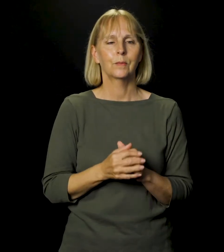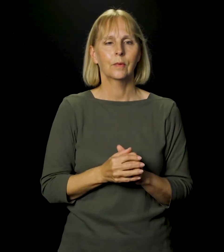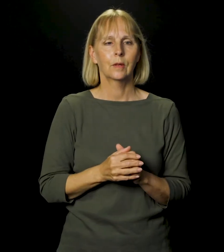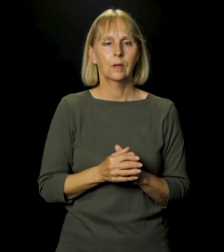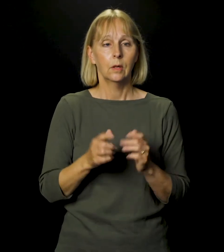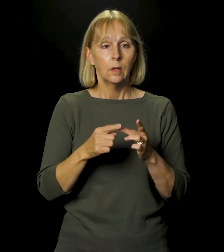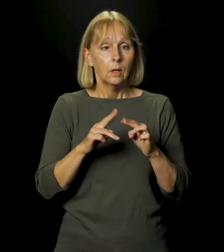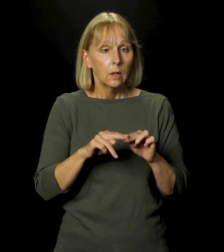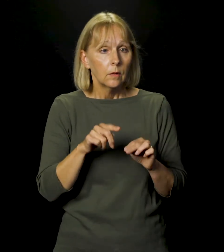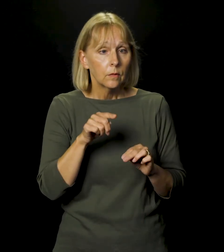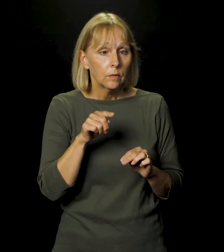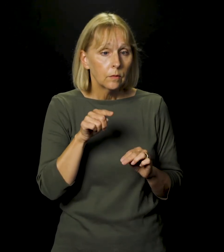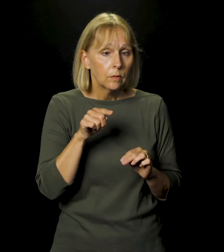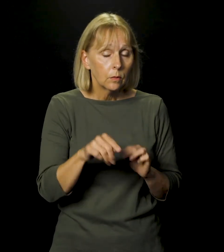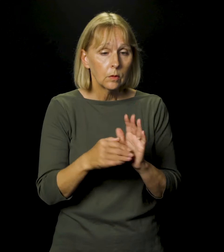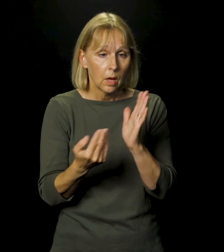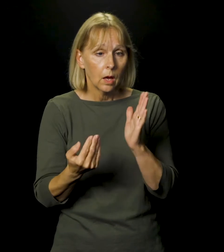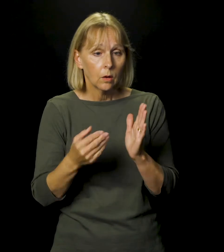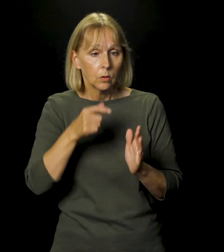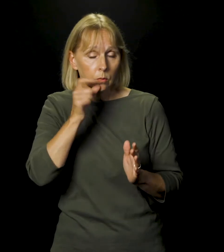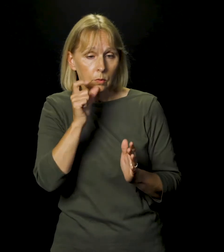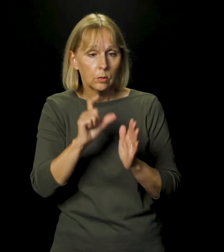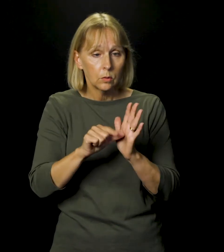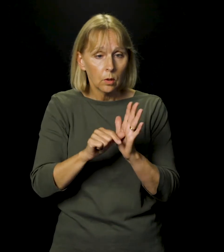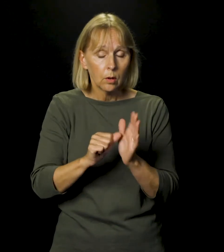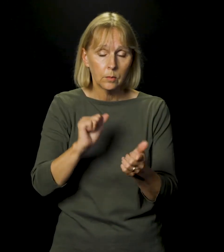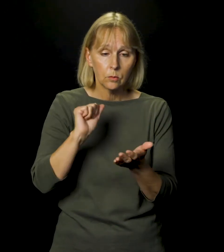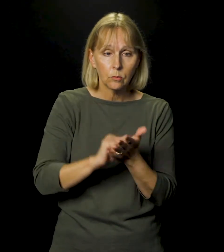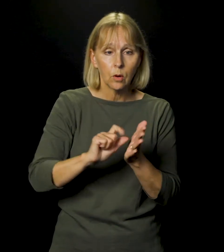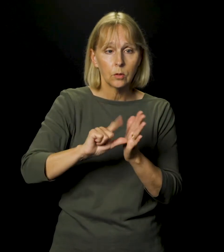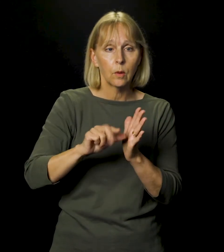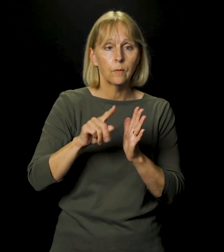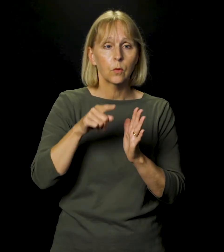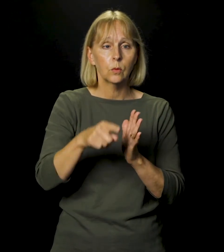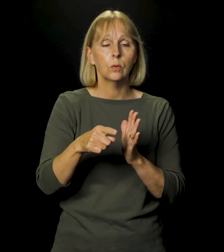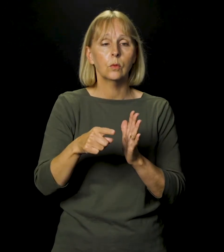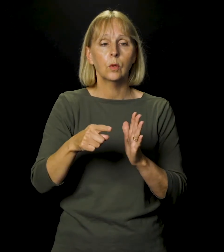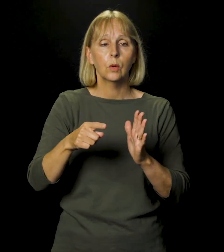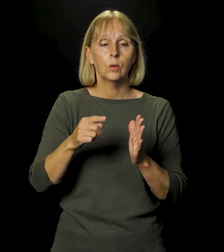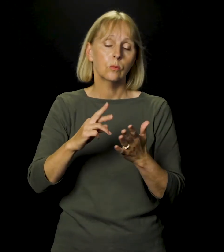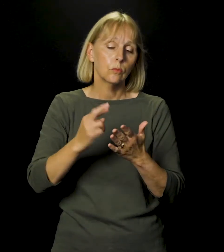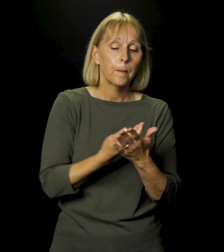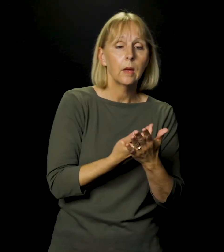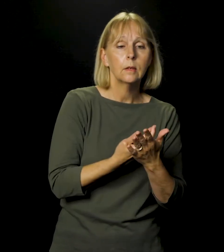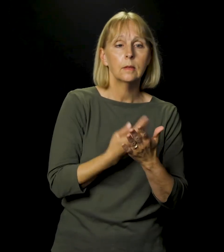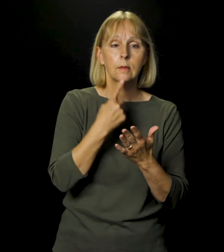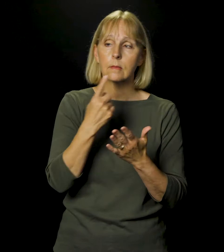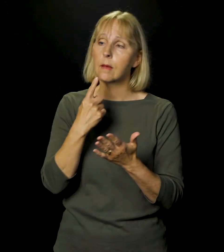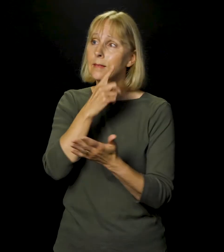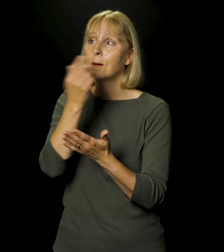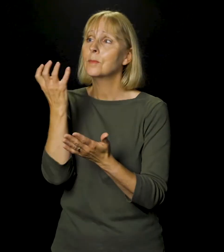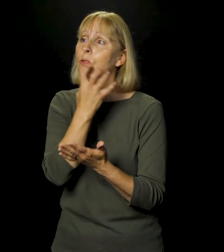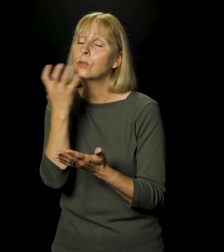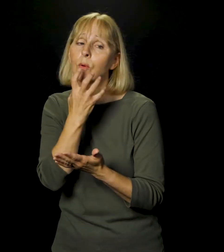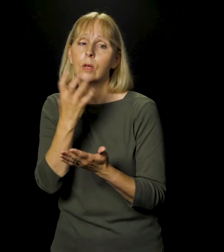times you have been less than all God has created or desired you to be. To say sorry, to